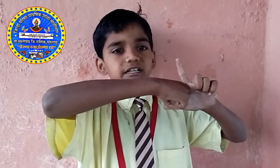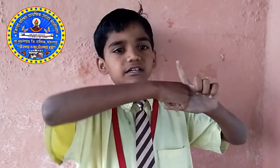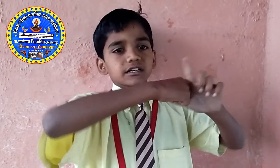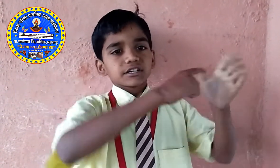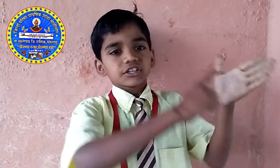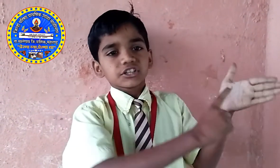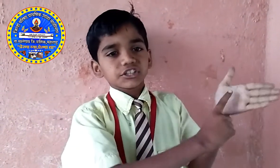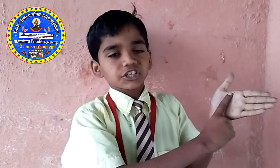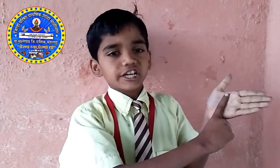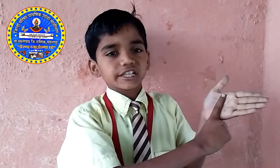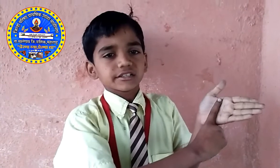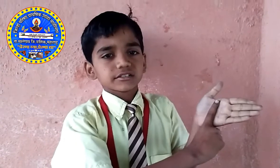L.